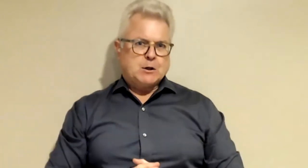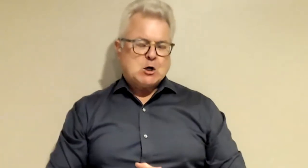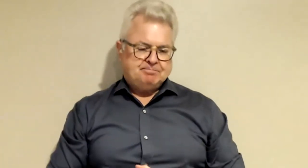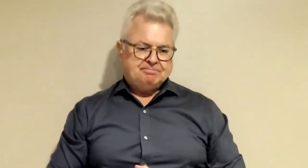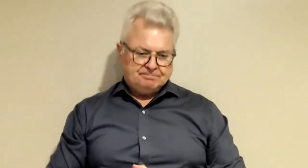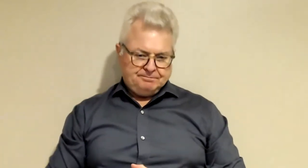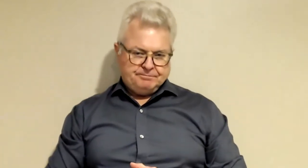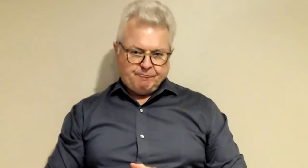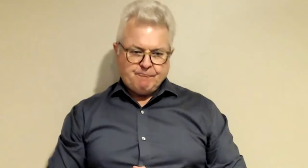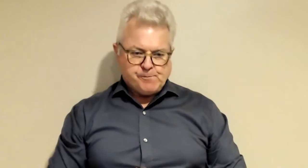safe.